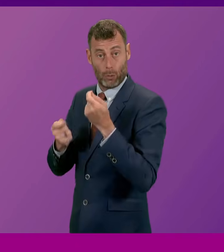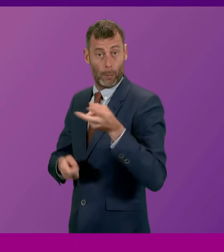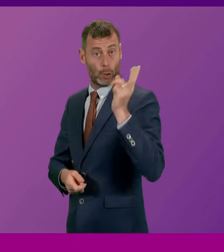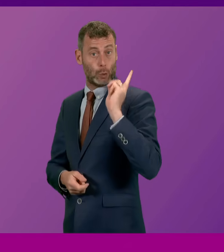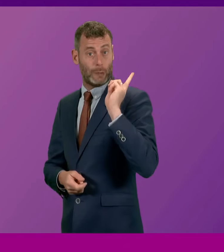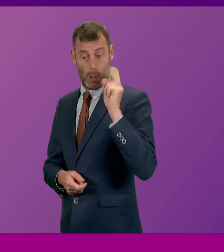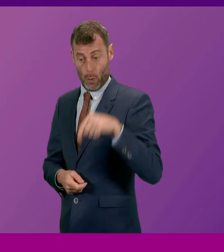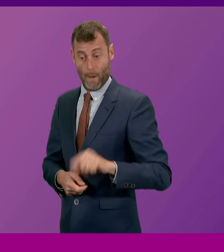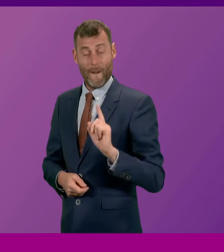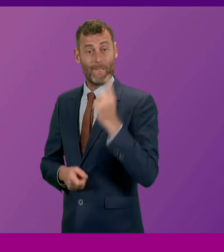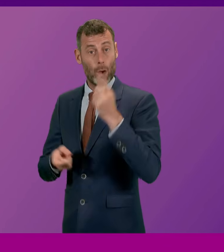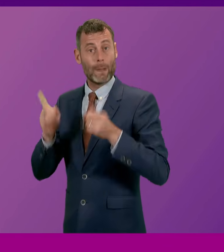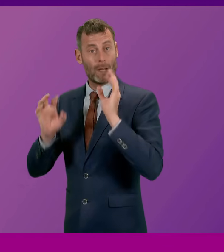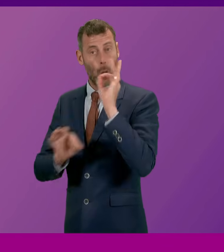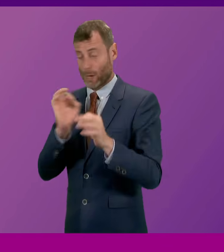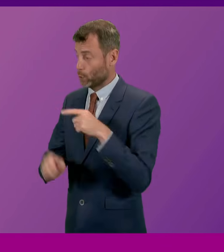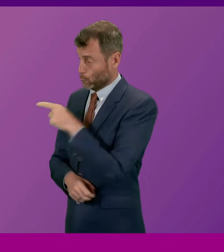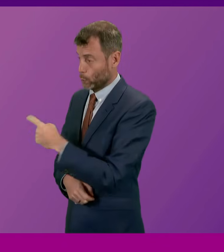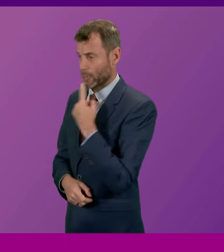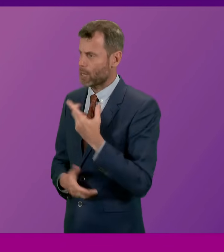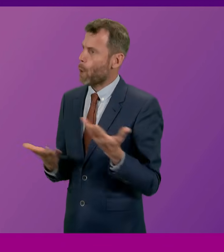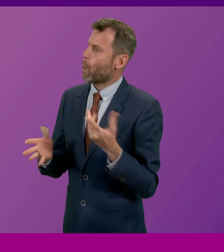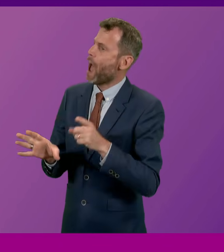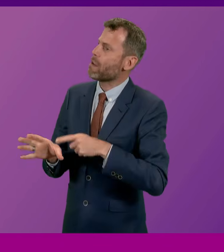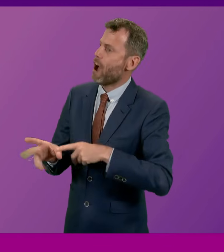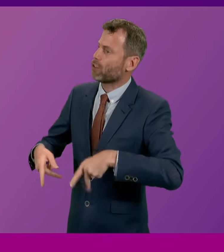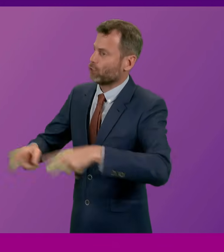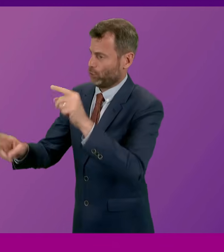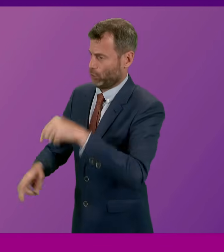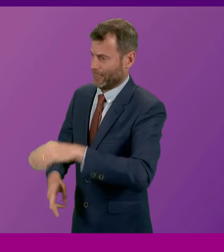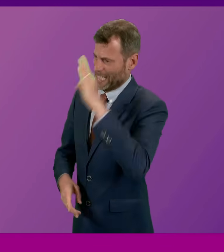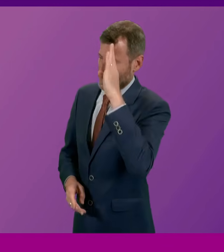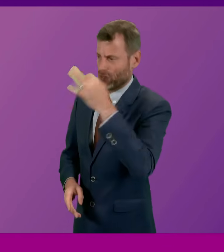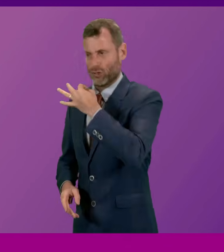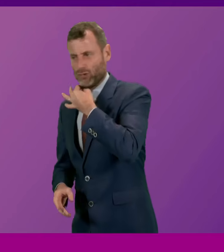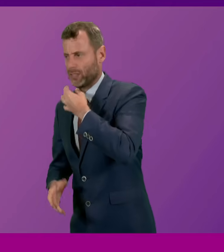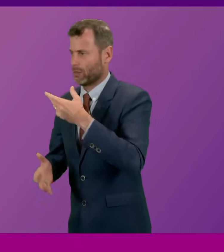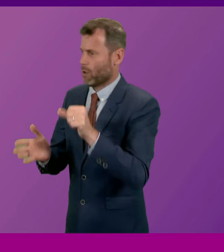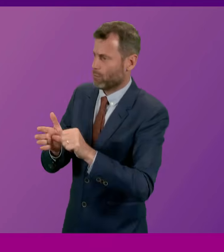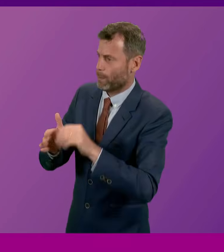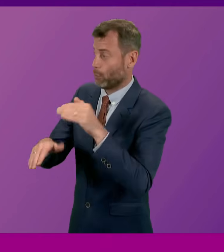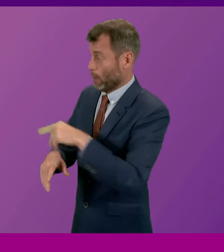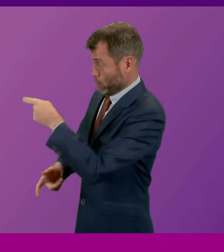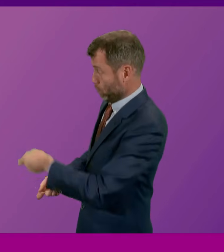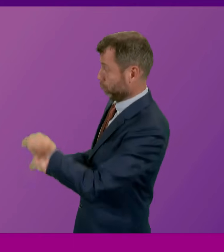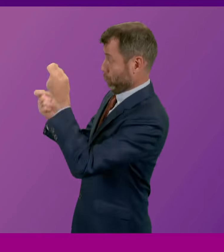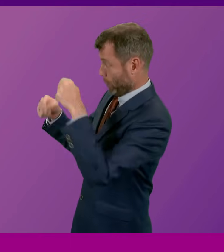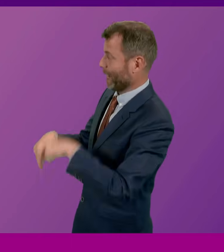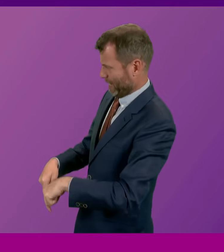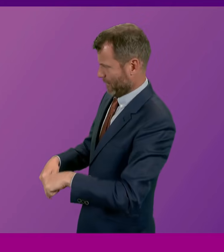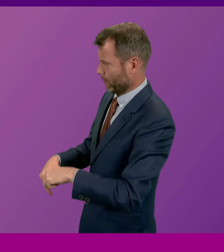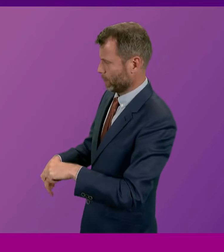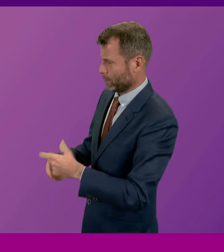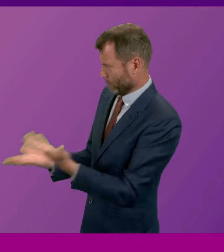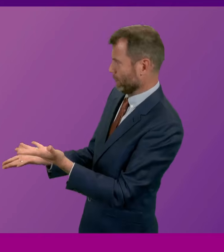Minister's questions as being a risk to which young people are exposed. So I simply point out to Parliament the